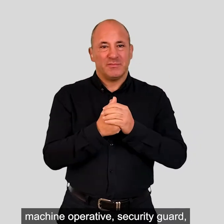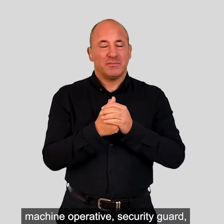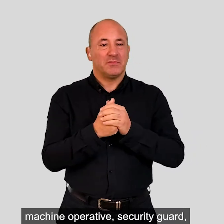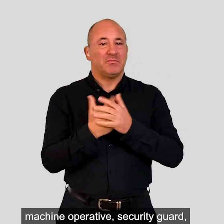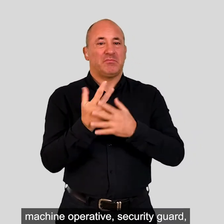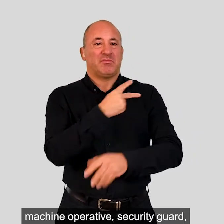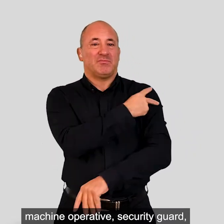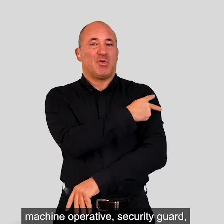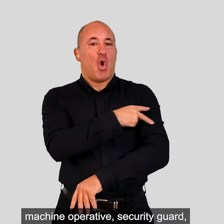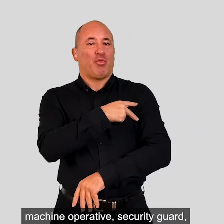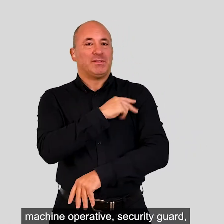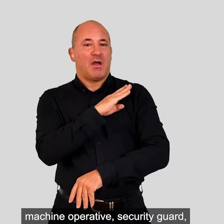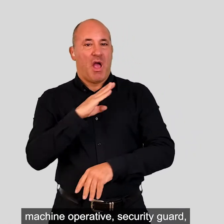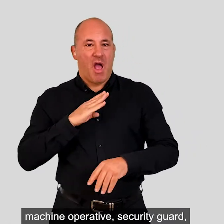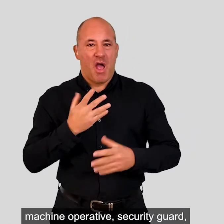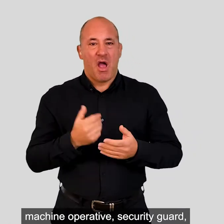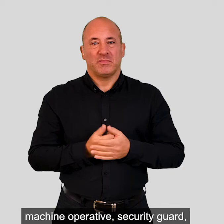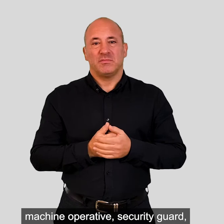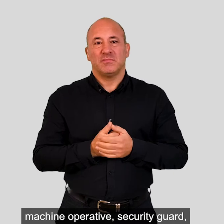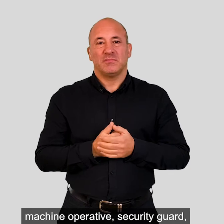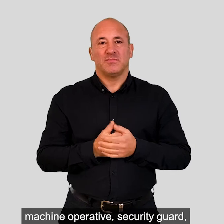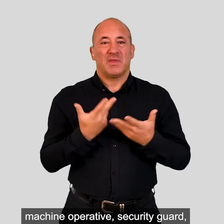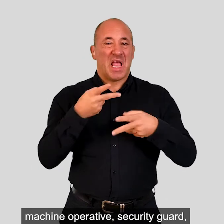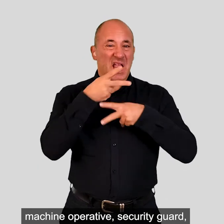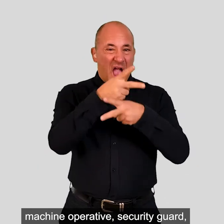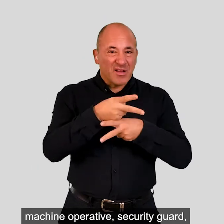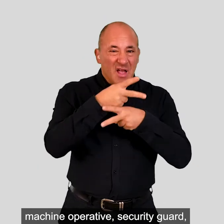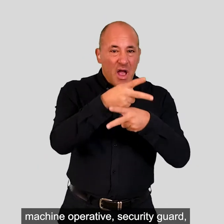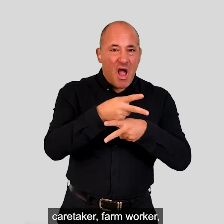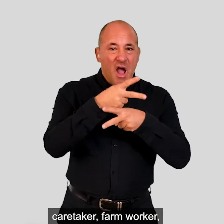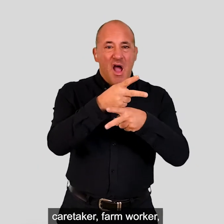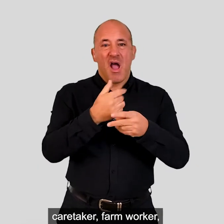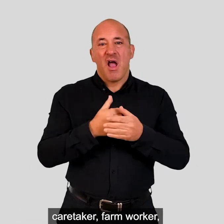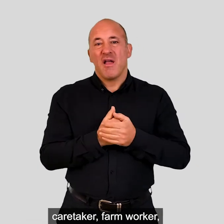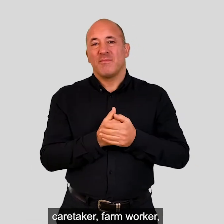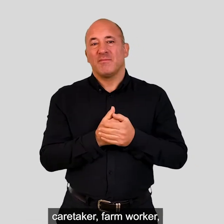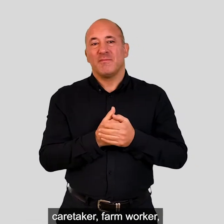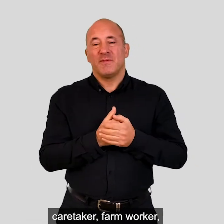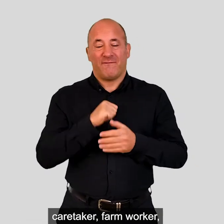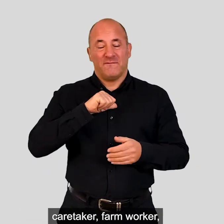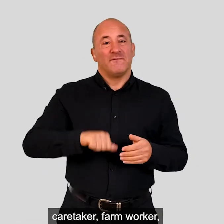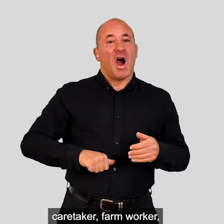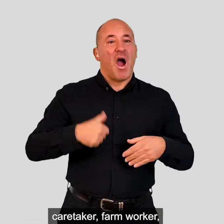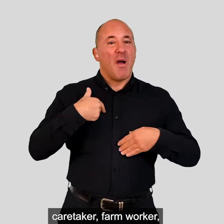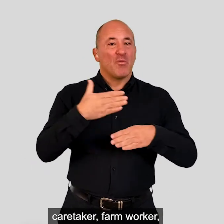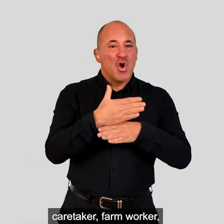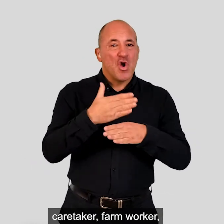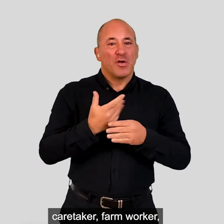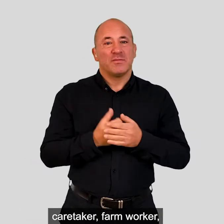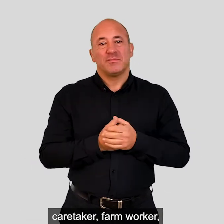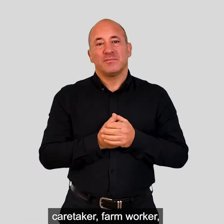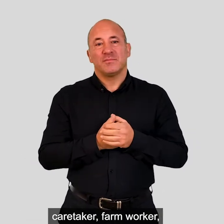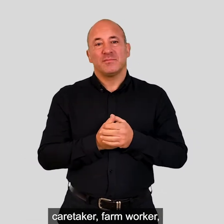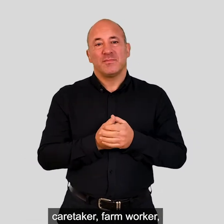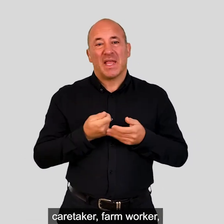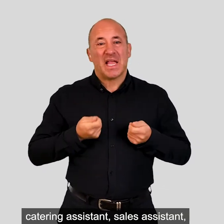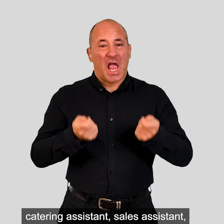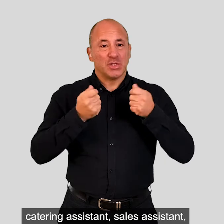operative, security guard, caretaker, farm worker,